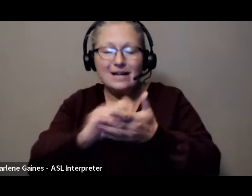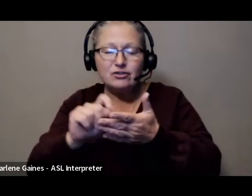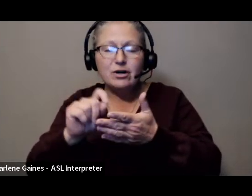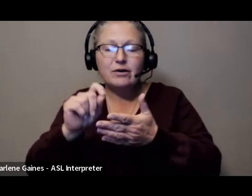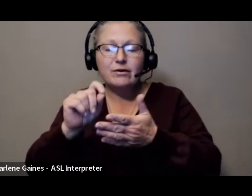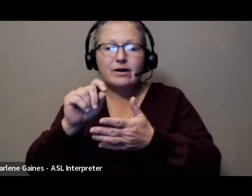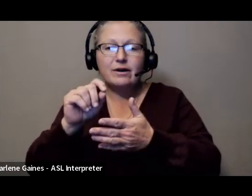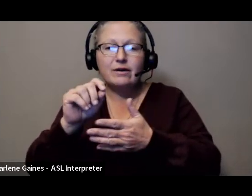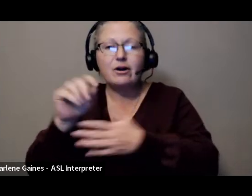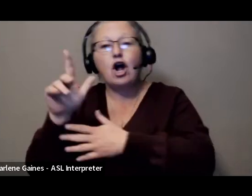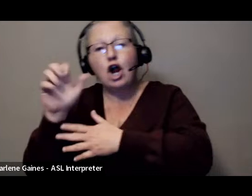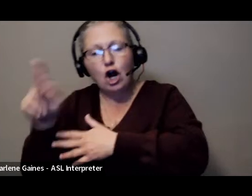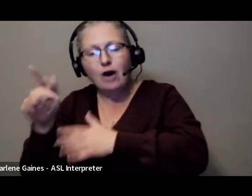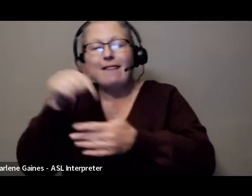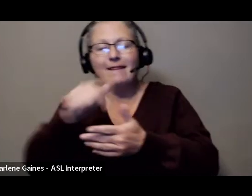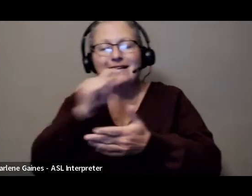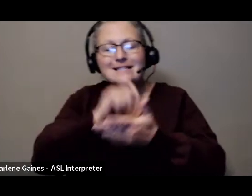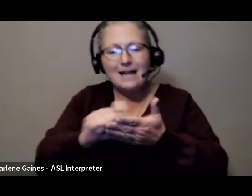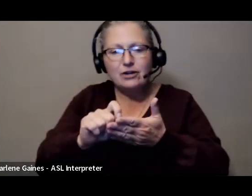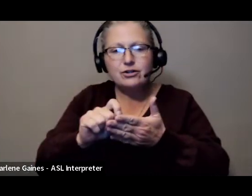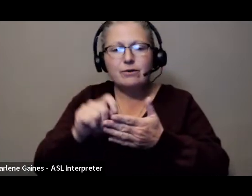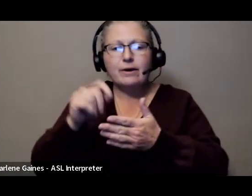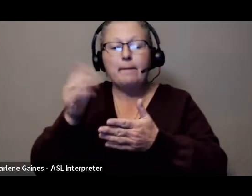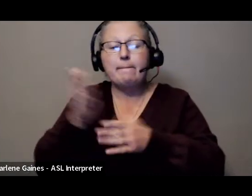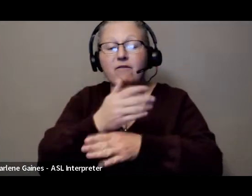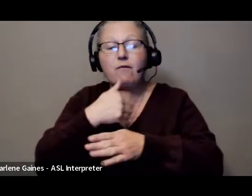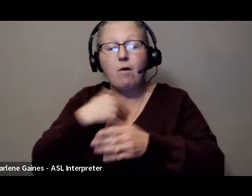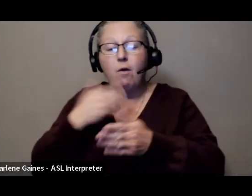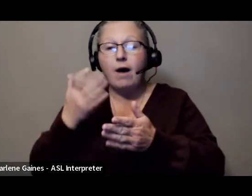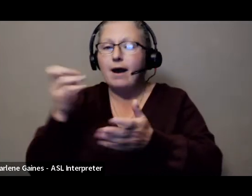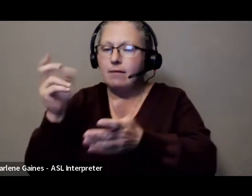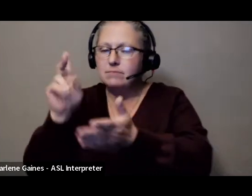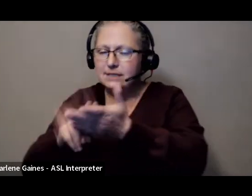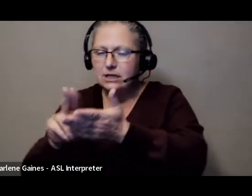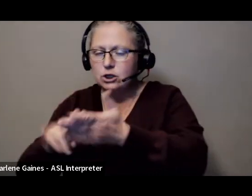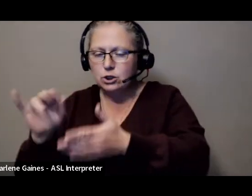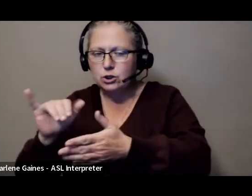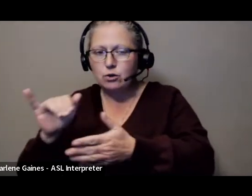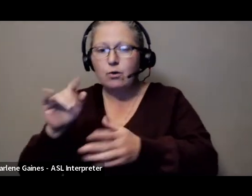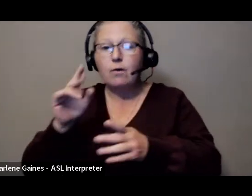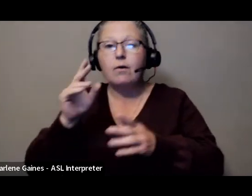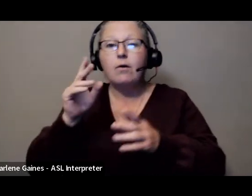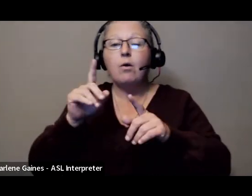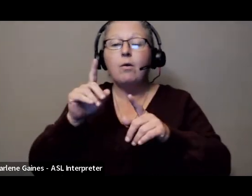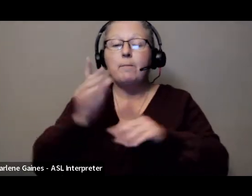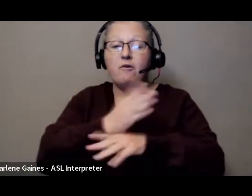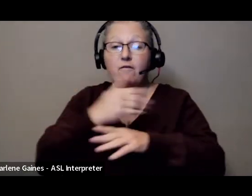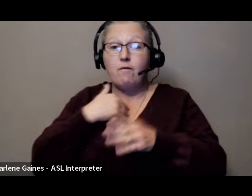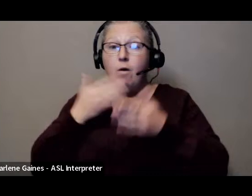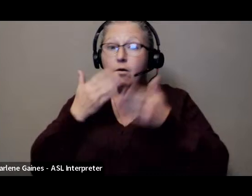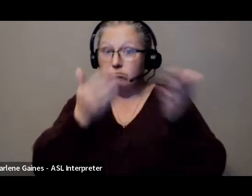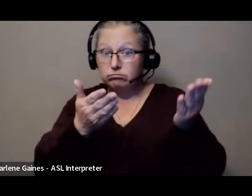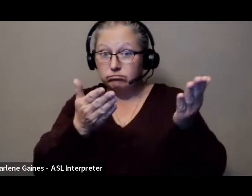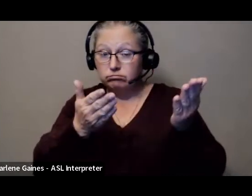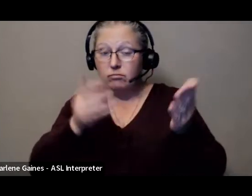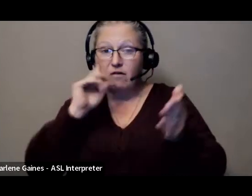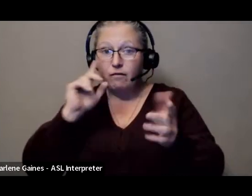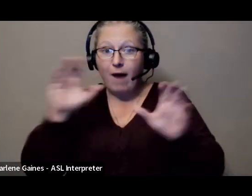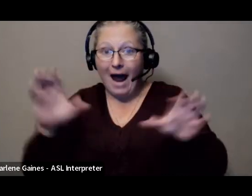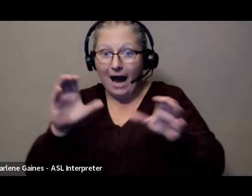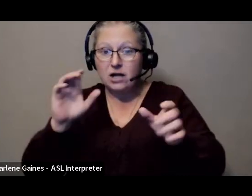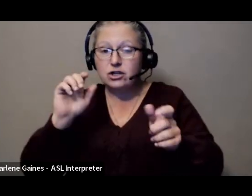if necessary. And before I entertain a motion to take action on the changeover of